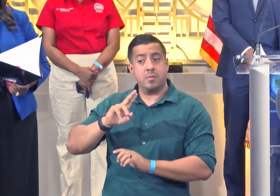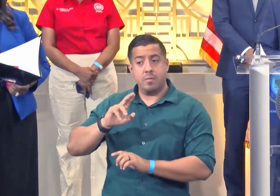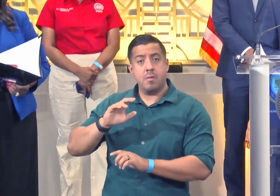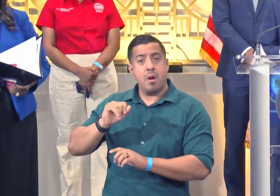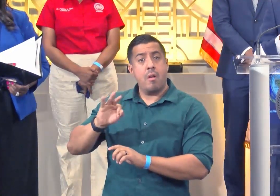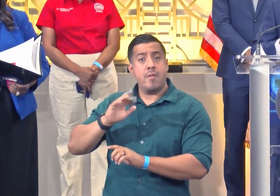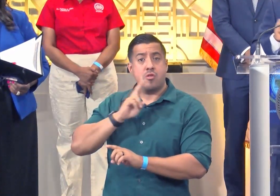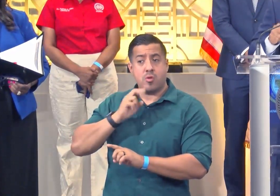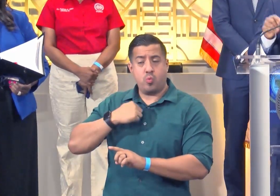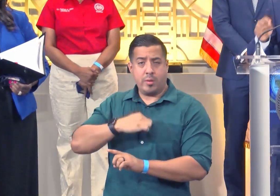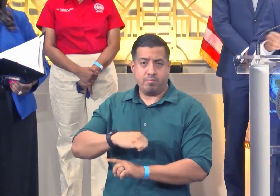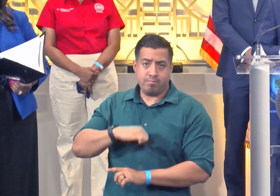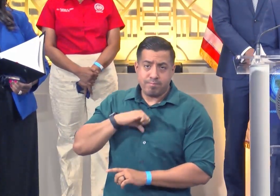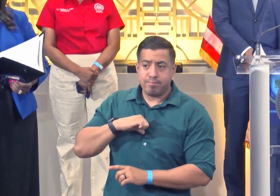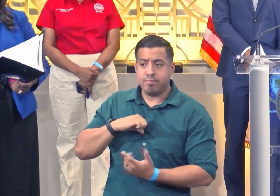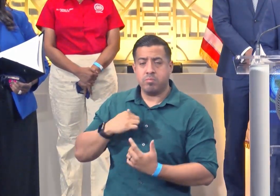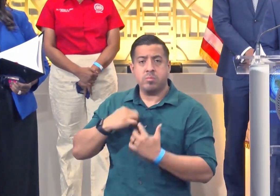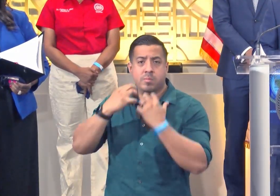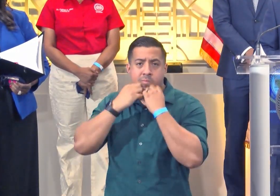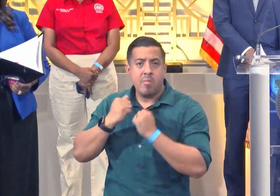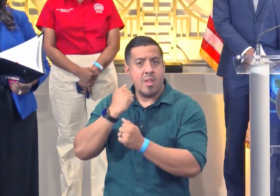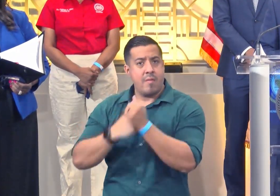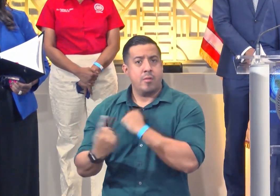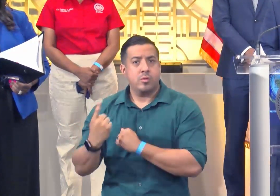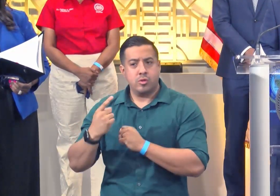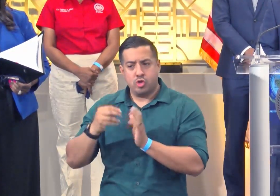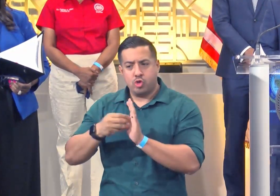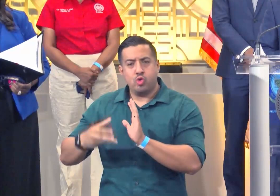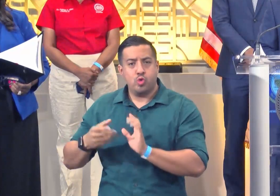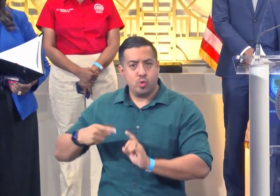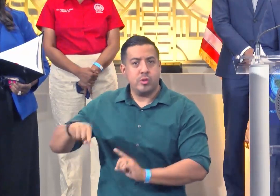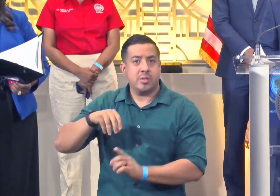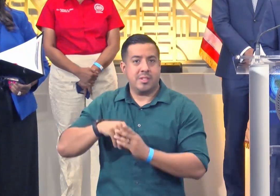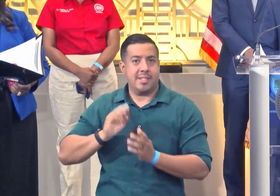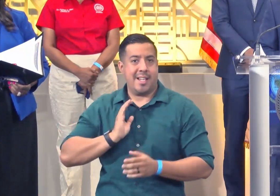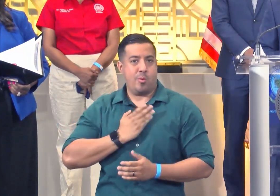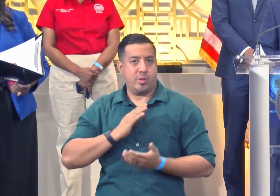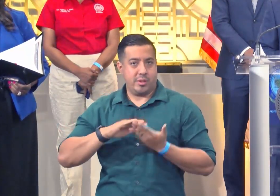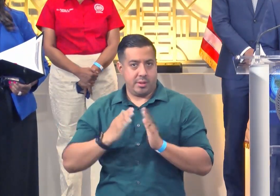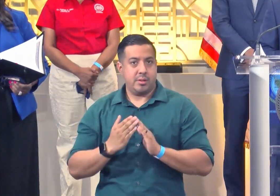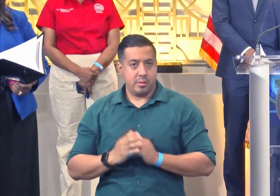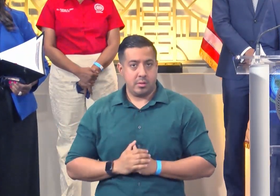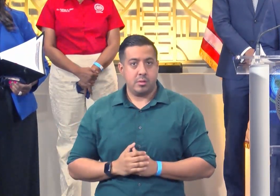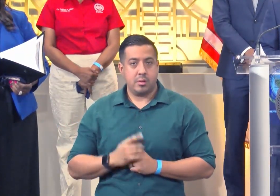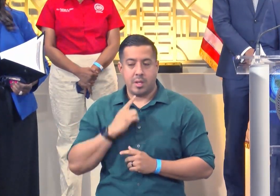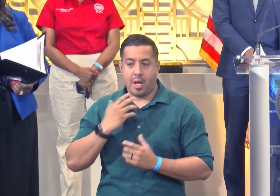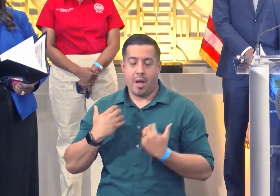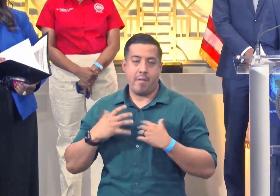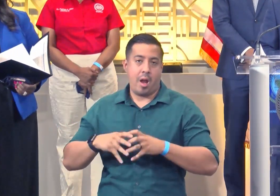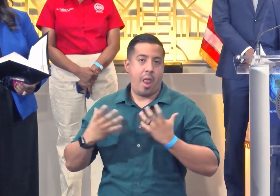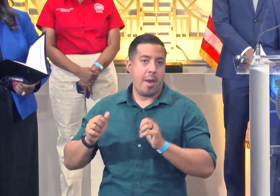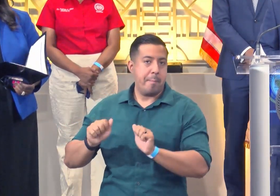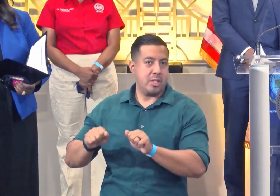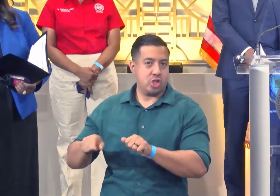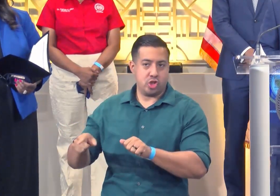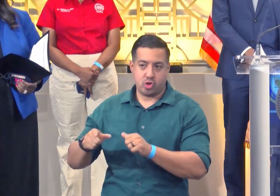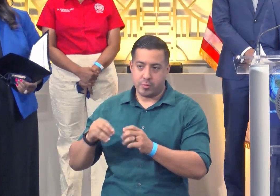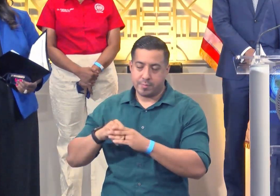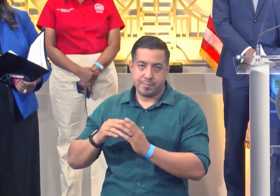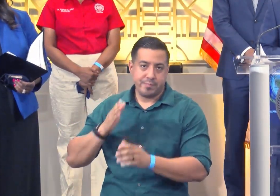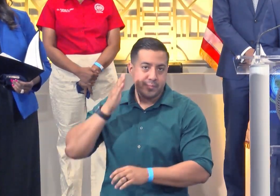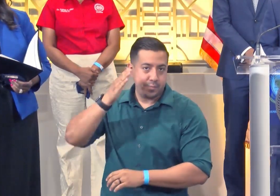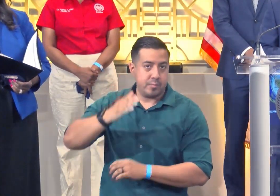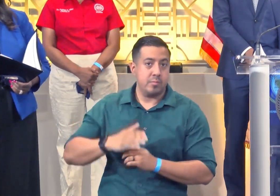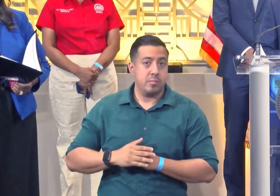in, and we love each and every one of the students in our city with so much potential. And of course,